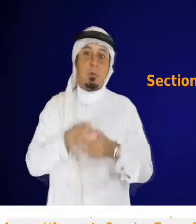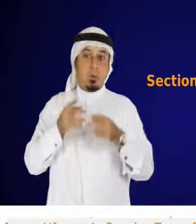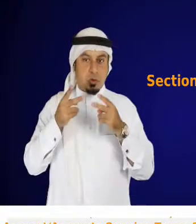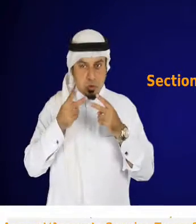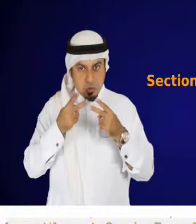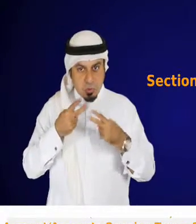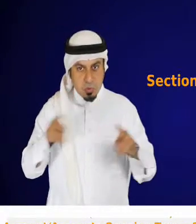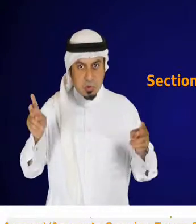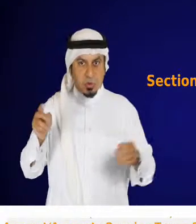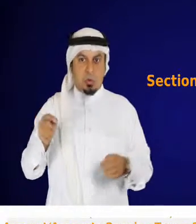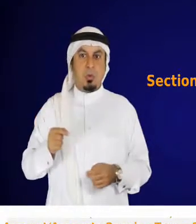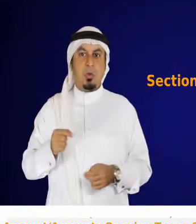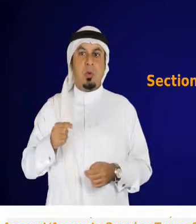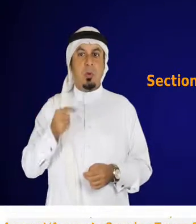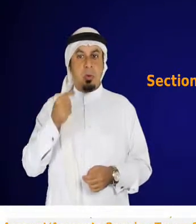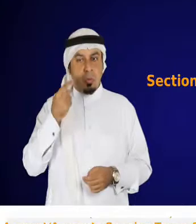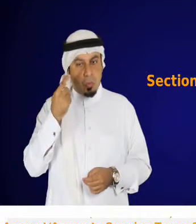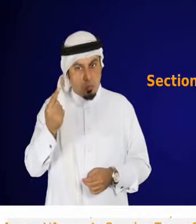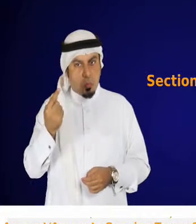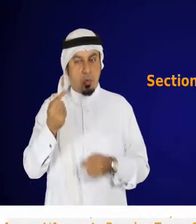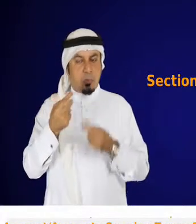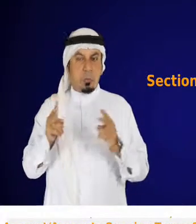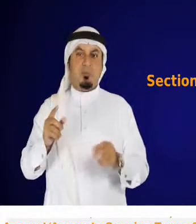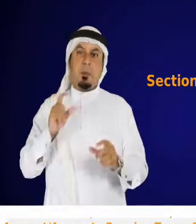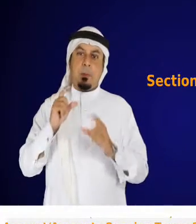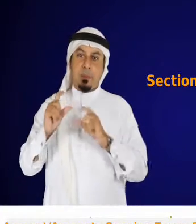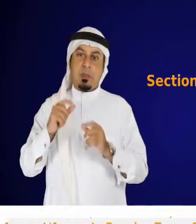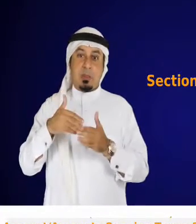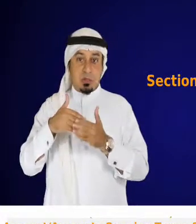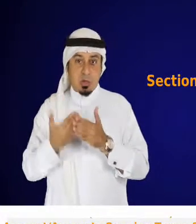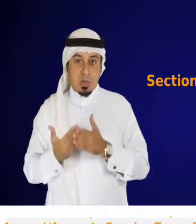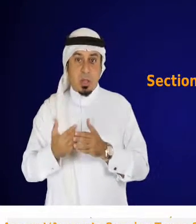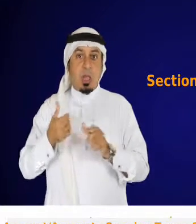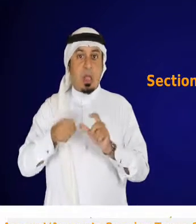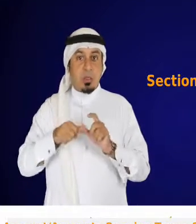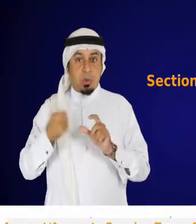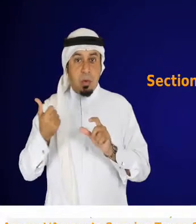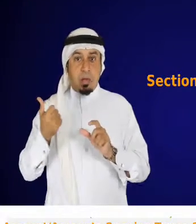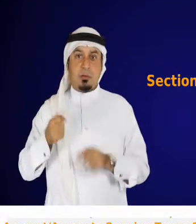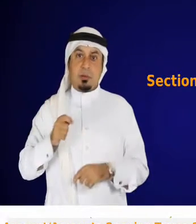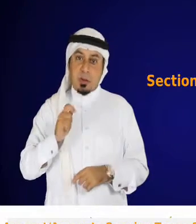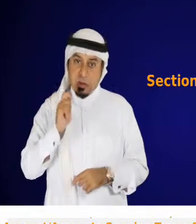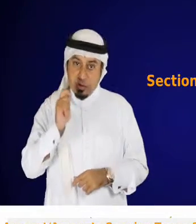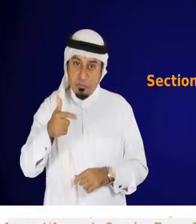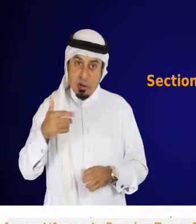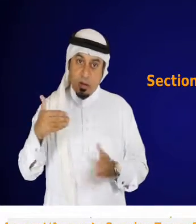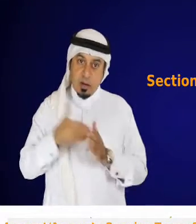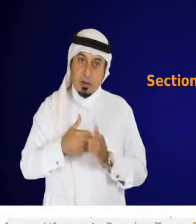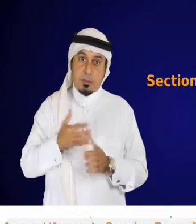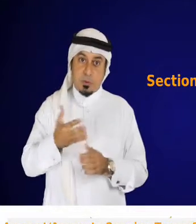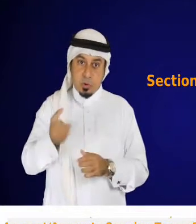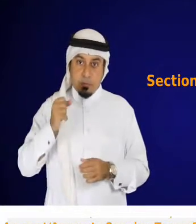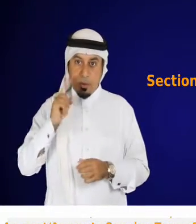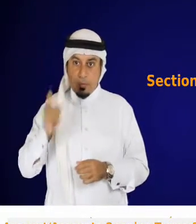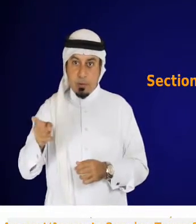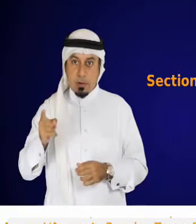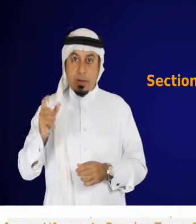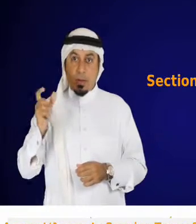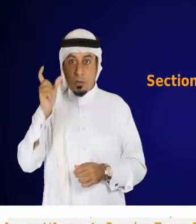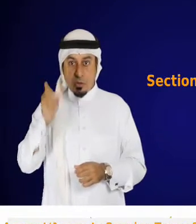"26. Checks and other instruments drawn to the order of the customer or to bearer will be accepted for collection but may not be drawn